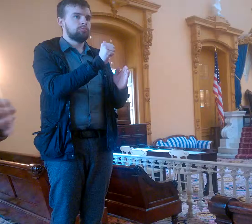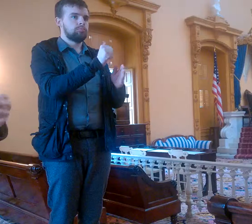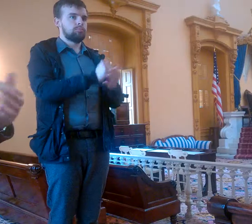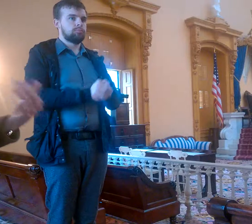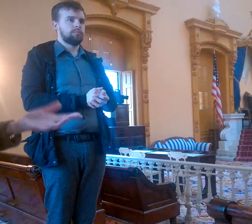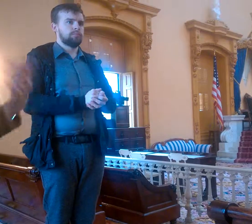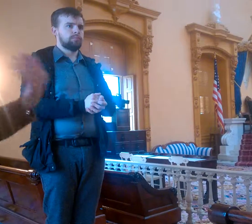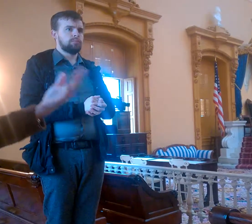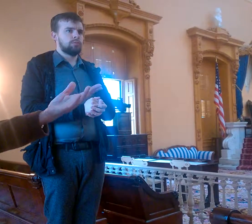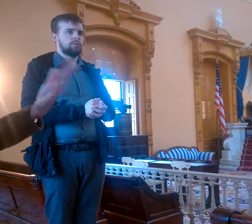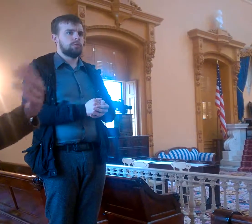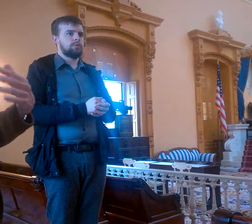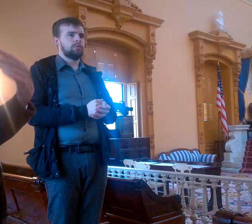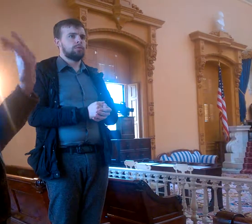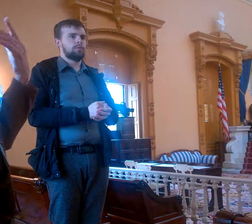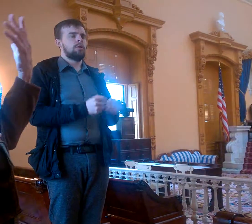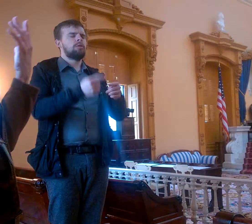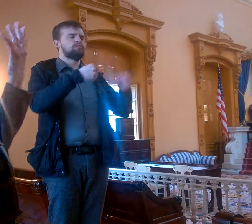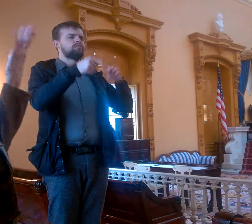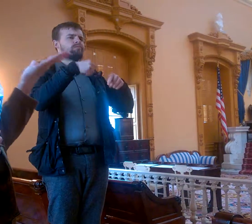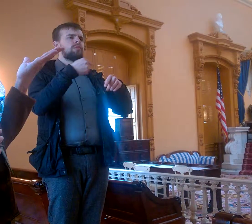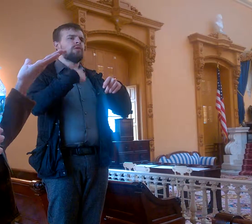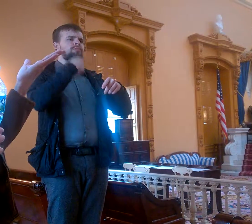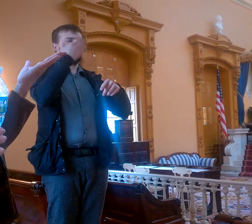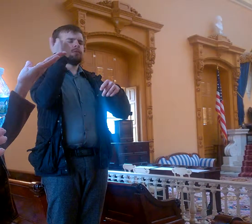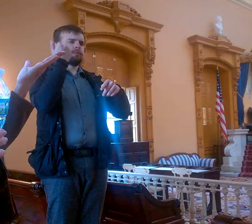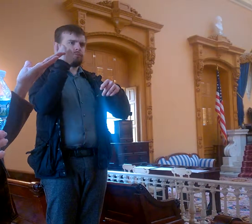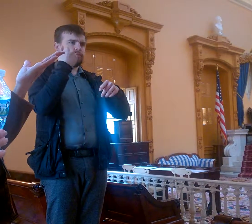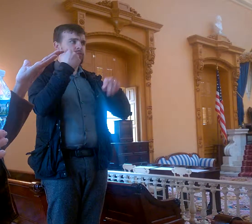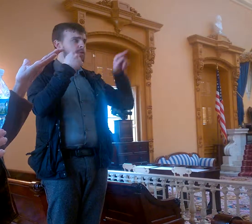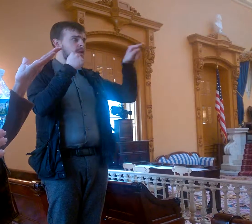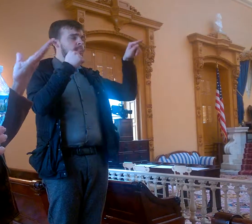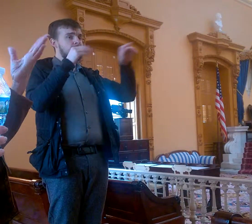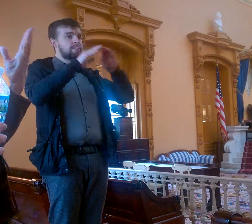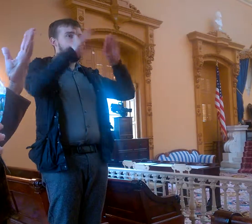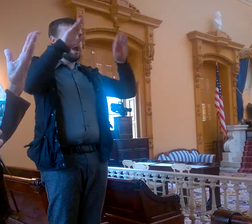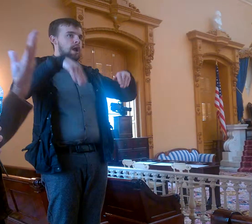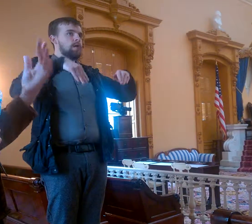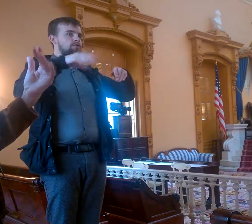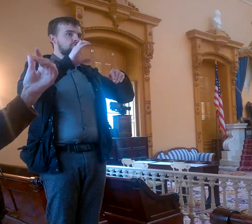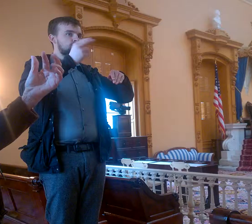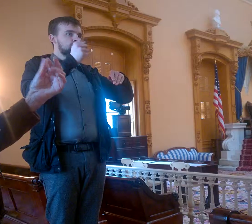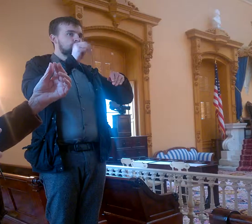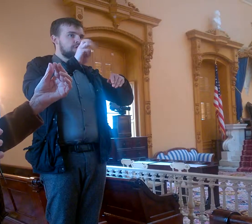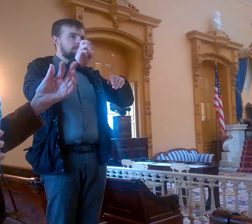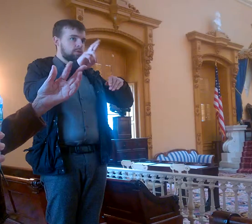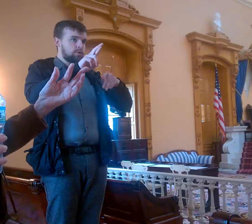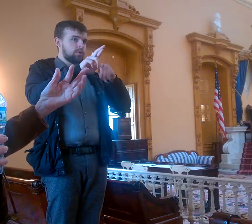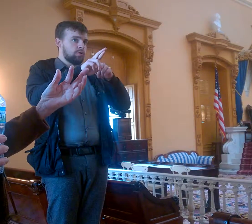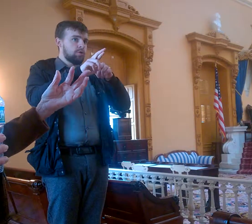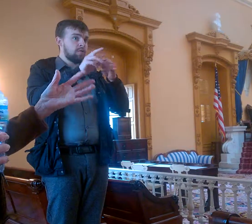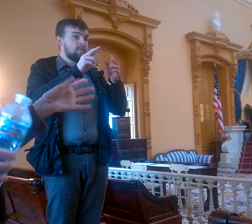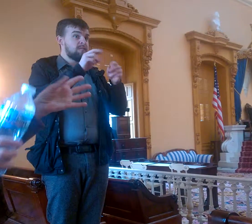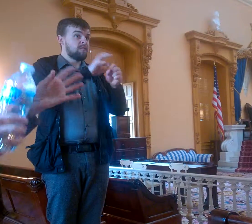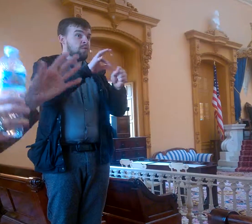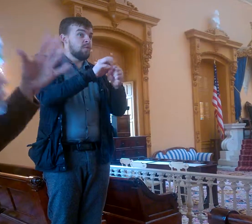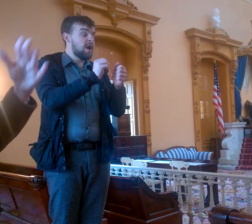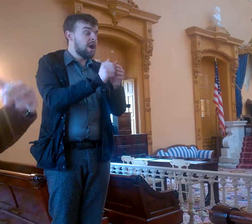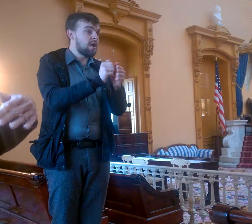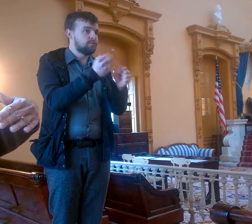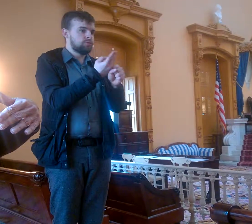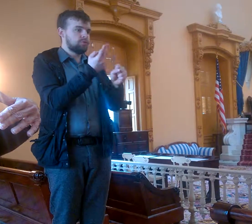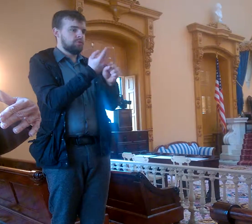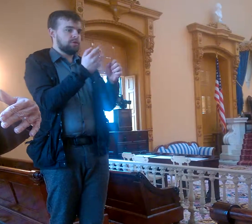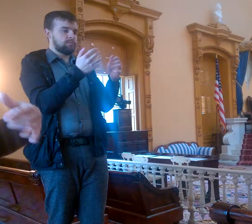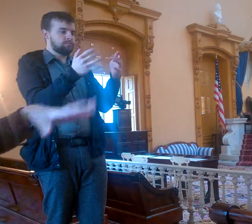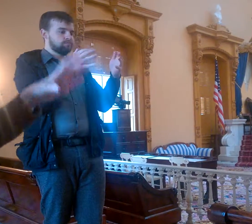we didn't get to talk about over in the House, they vote electronically over there. Here they